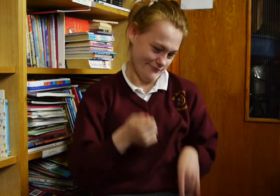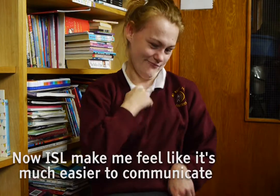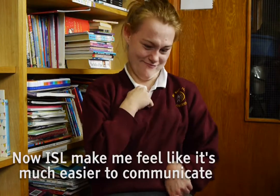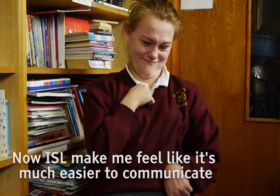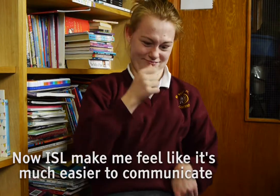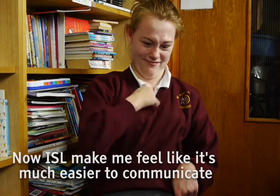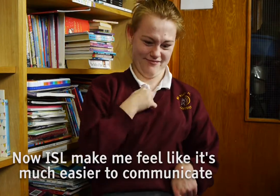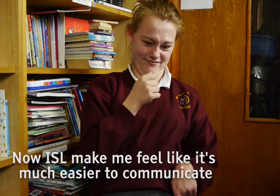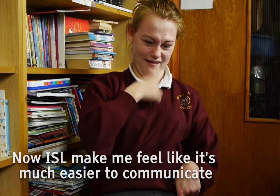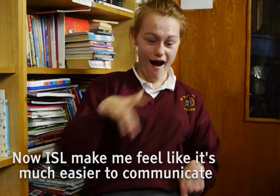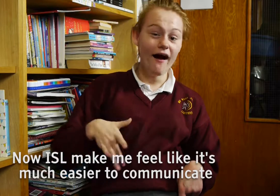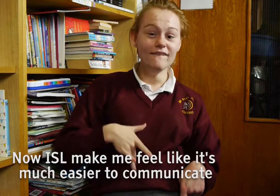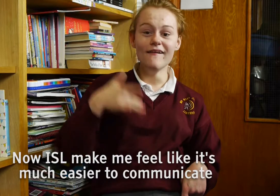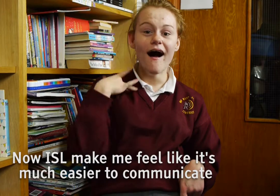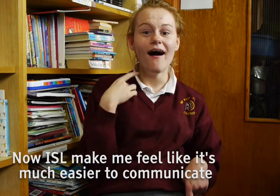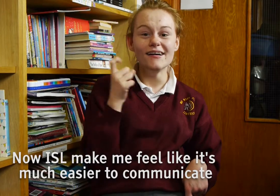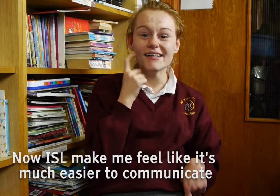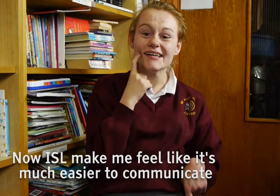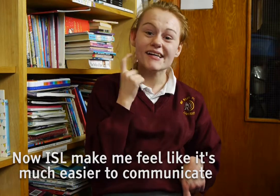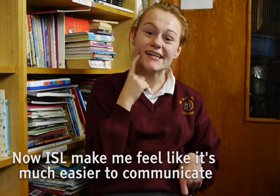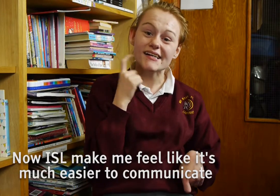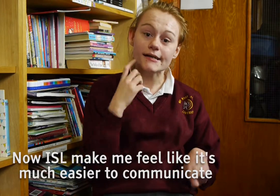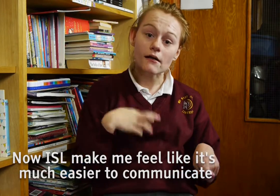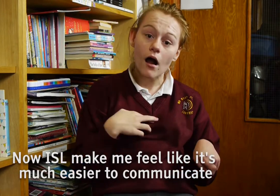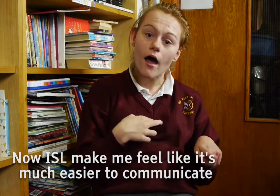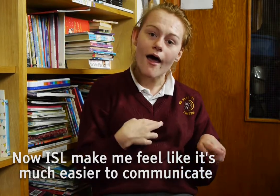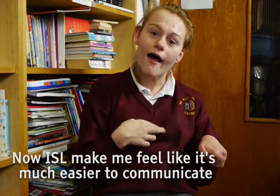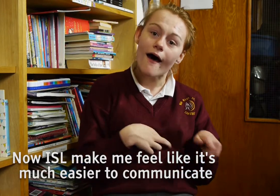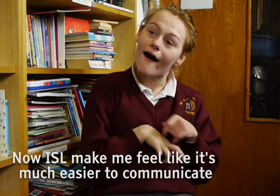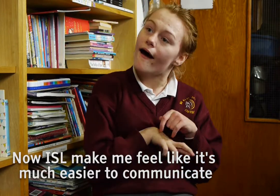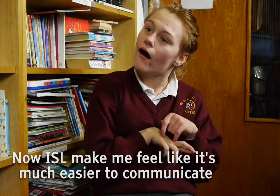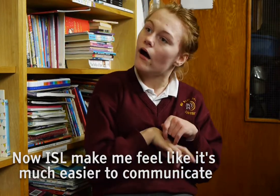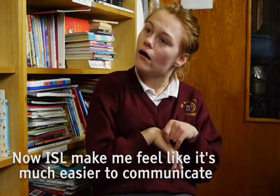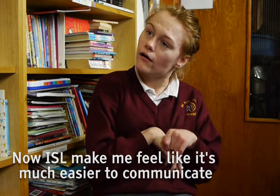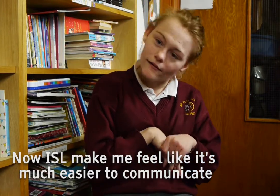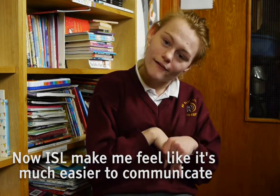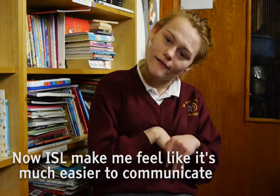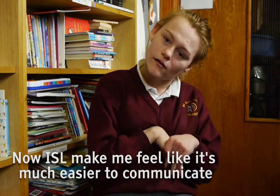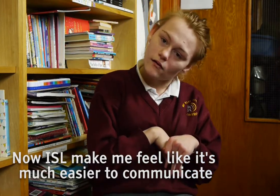And now ISL has made me feel it's much easier to communicate.